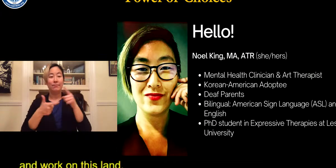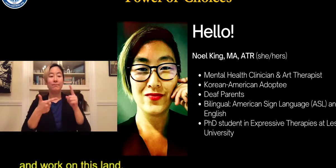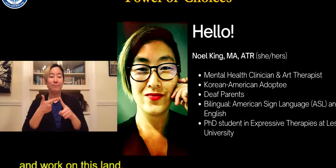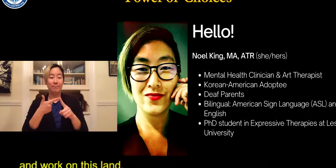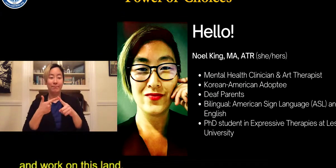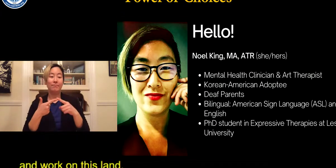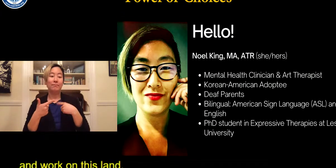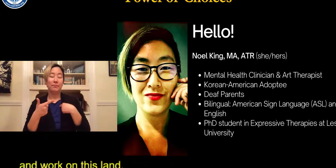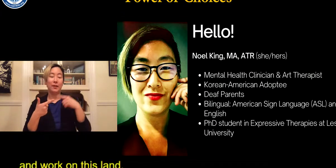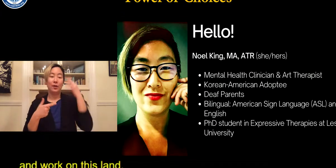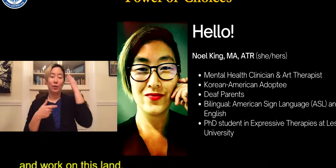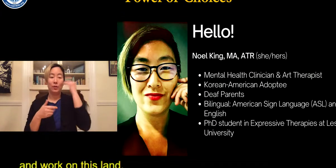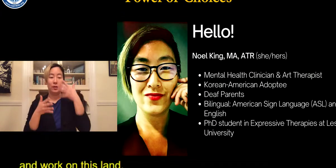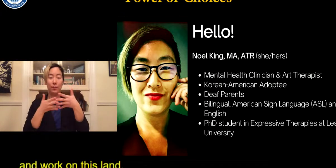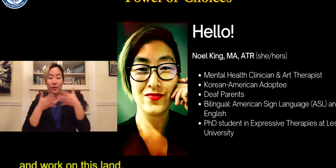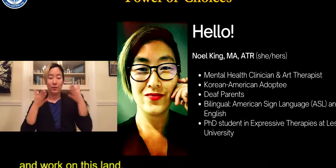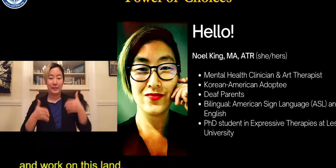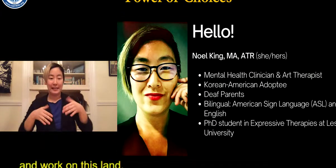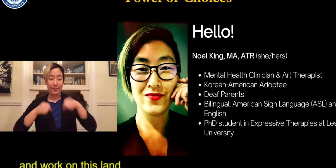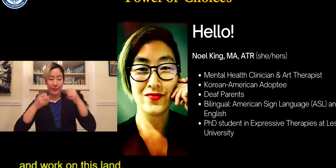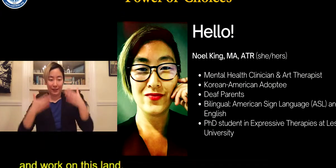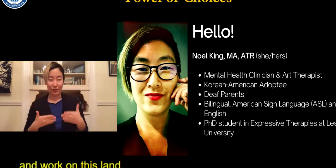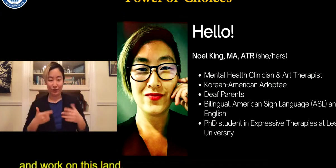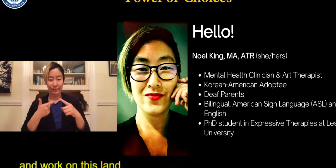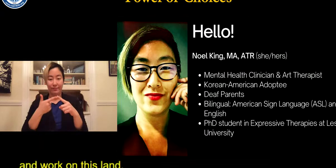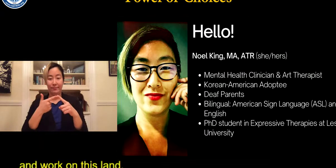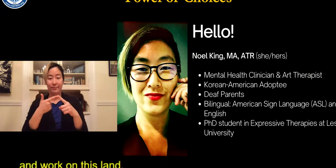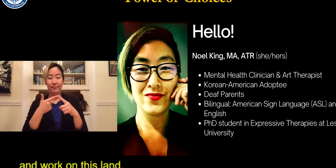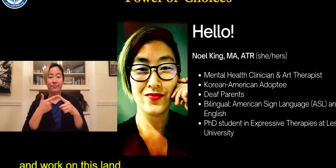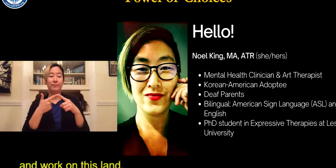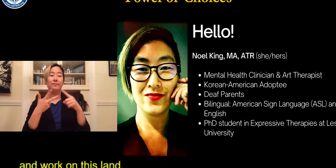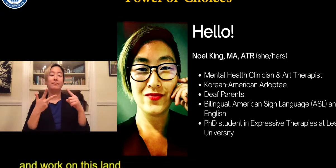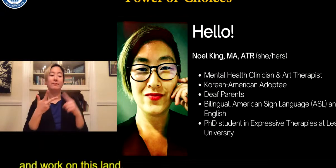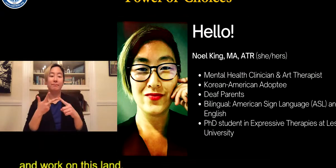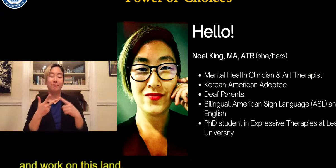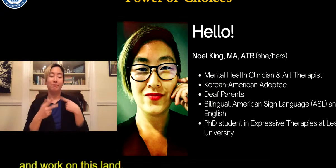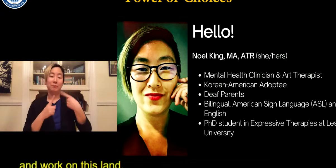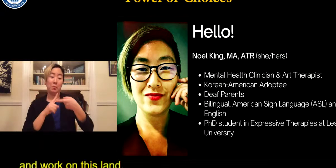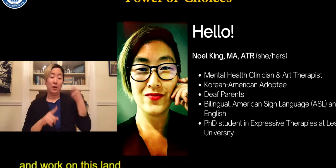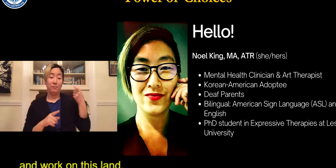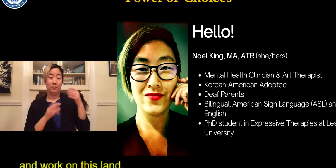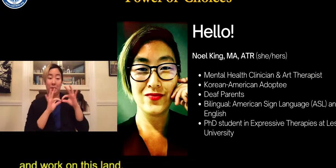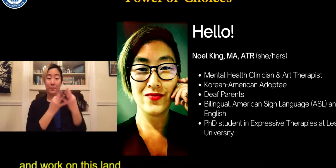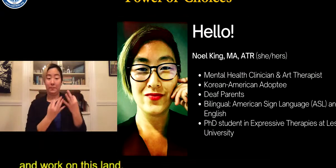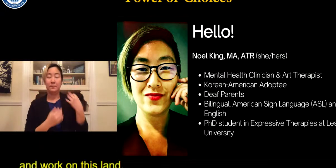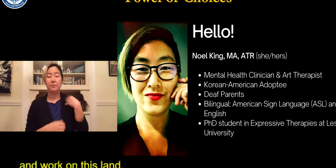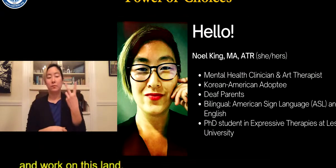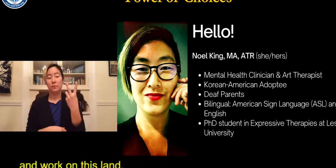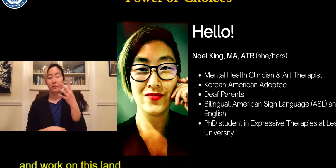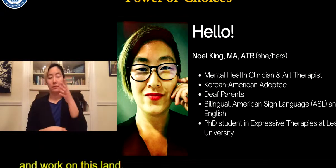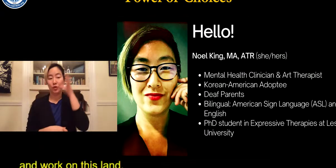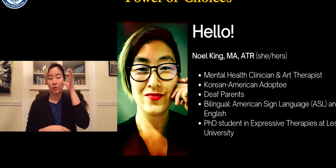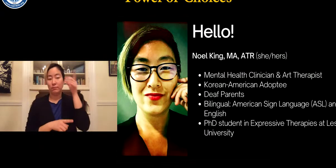therapist, meaning that I use art to connect in my therapy. I am also a Korean American